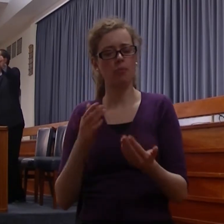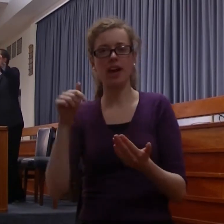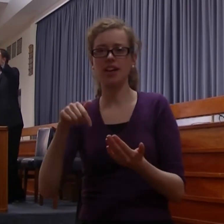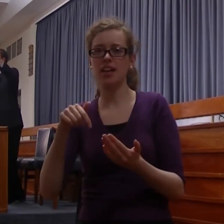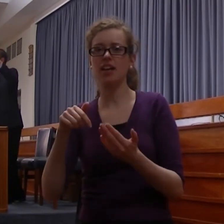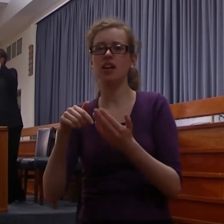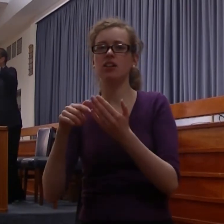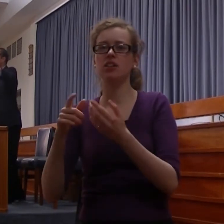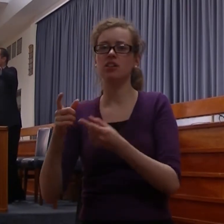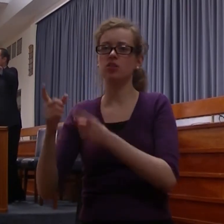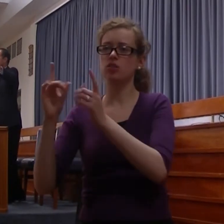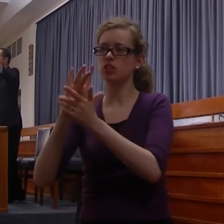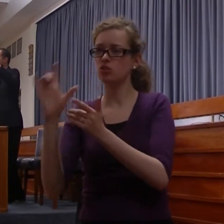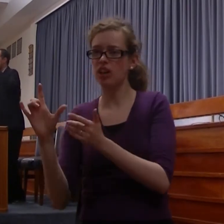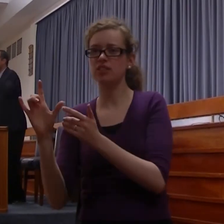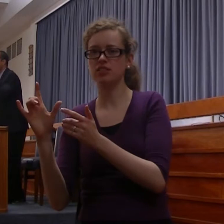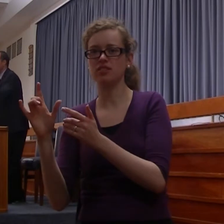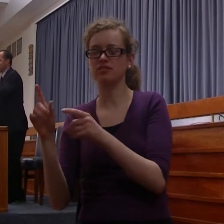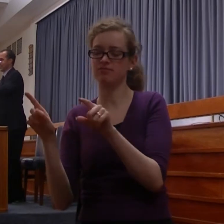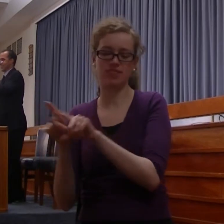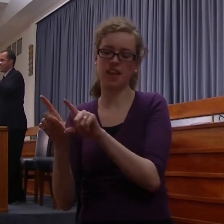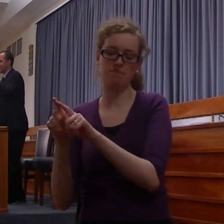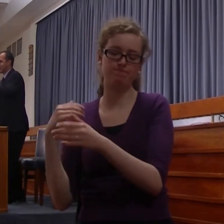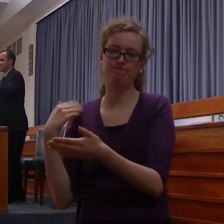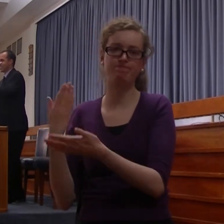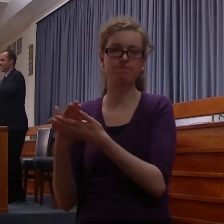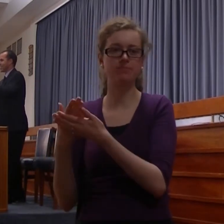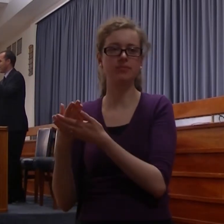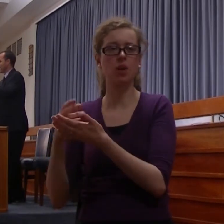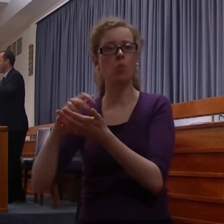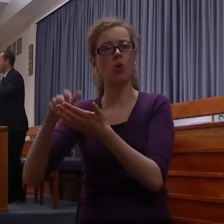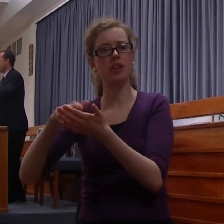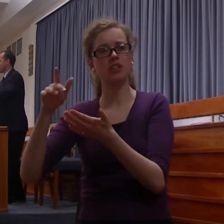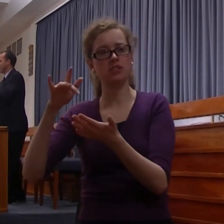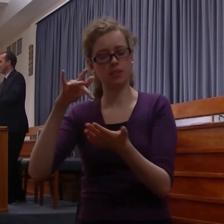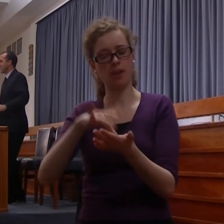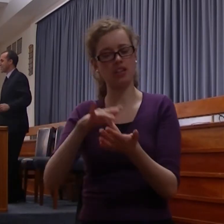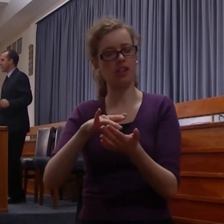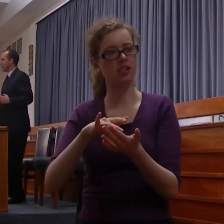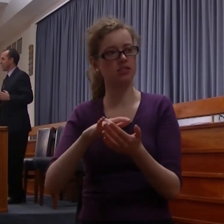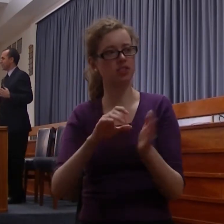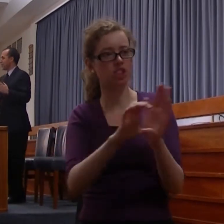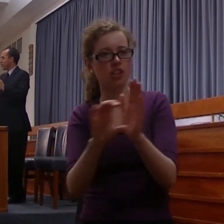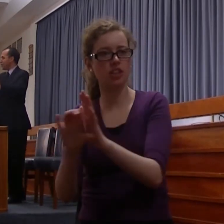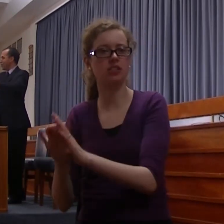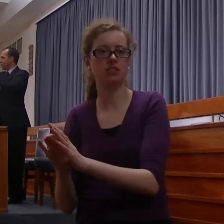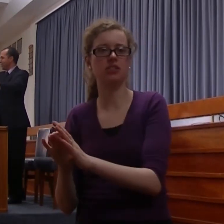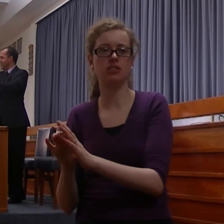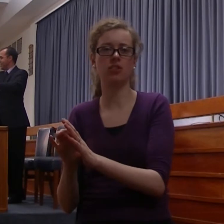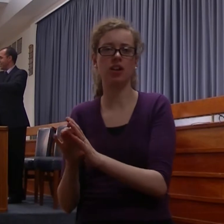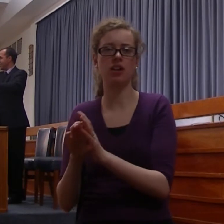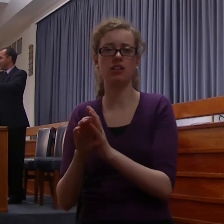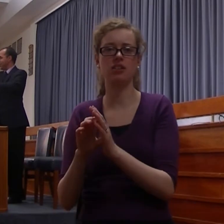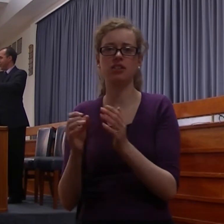Christ walking in the midst of his church. Who is Eden? Oh, the same God of the Old Testament is the